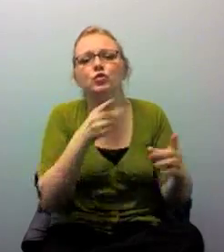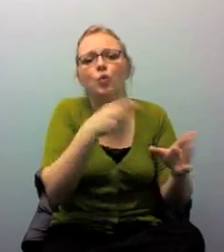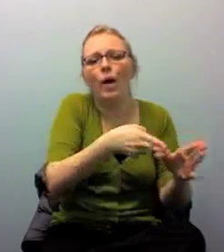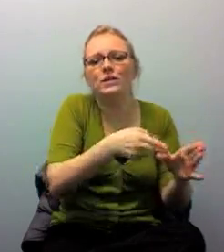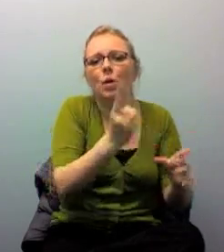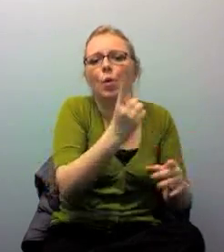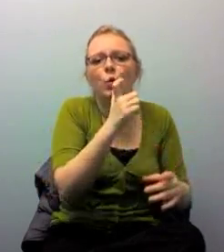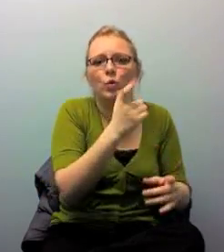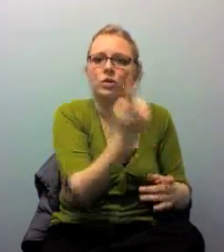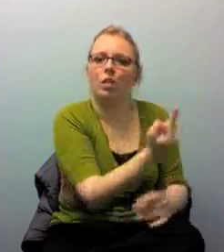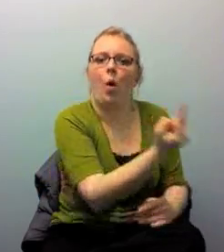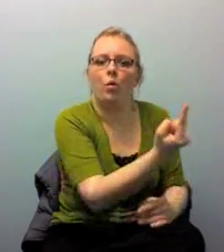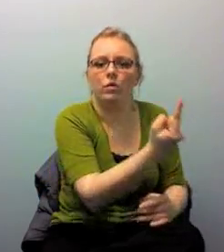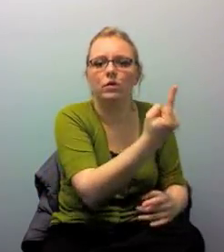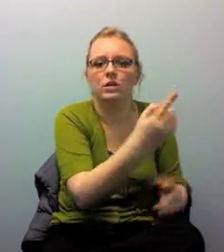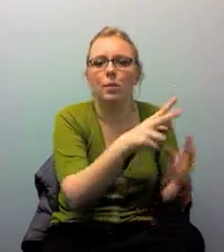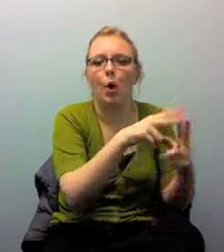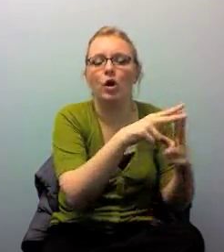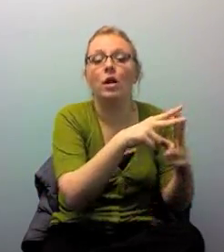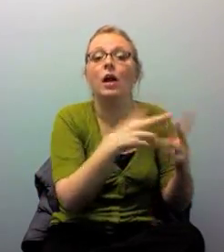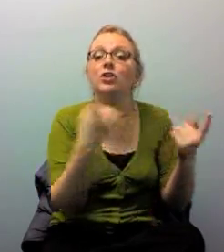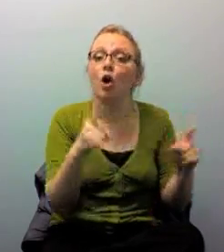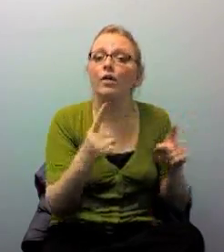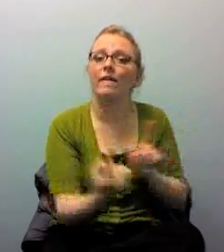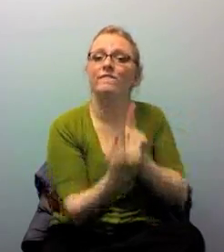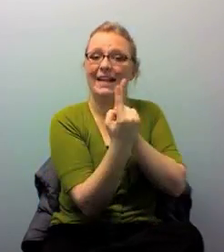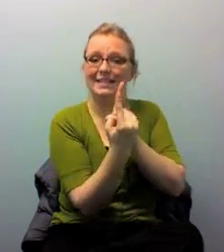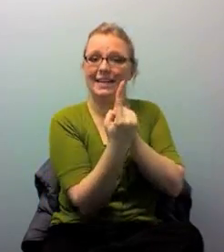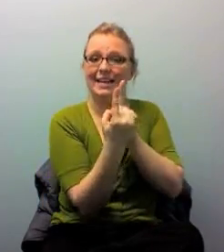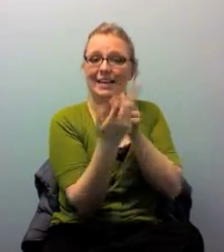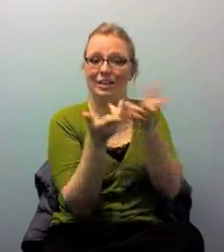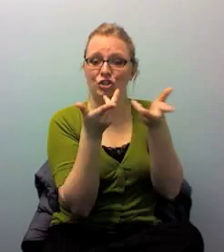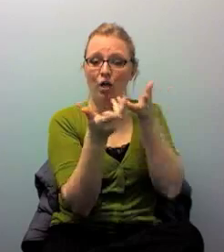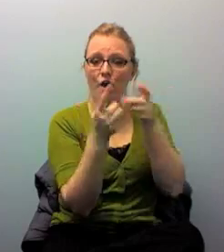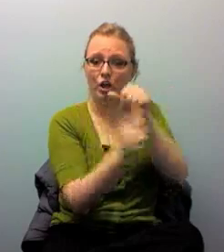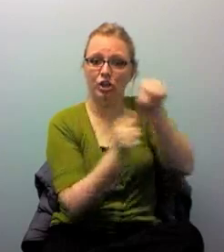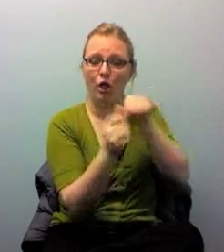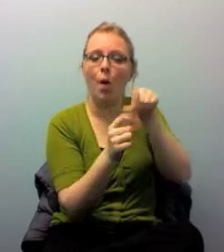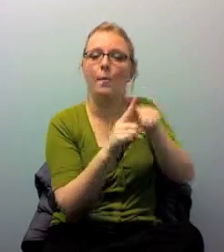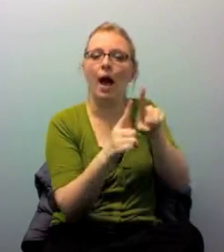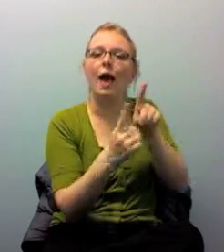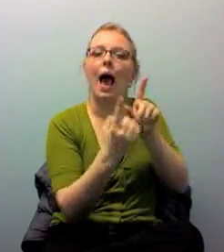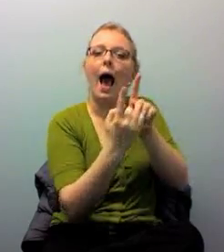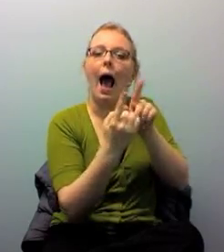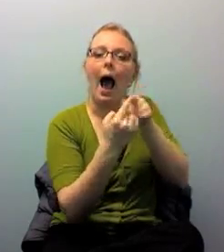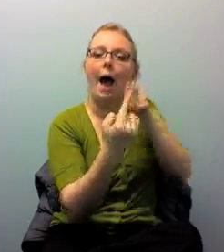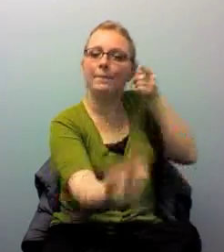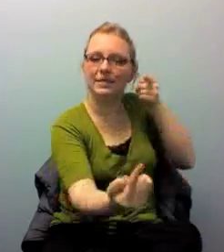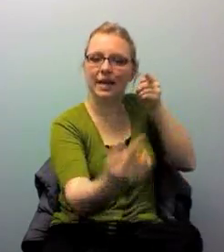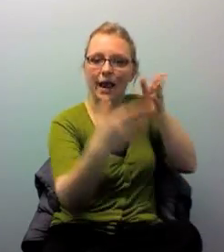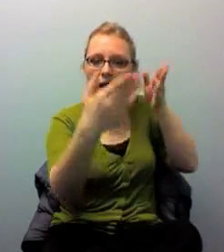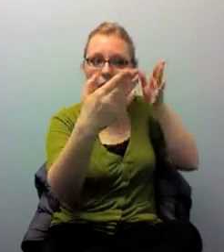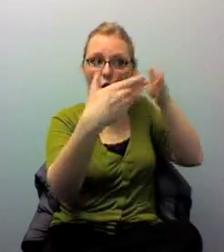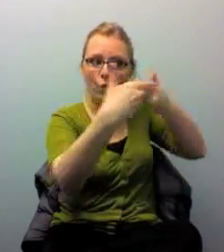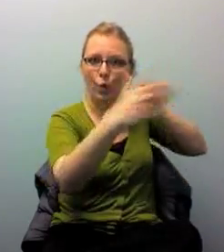the partners to stand facing each other, however, on opposite sides of the room. Tell one group to walk towards the